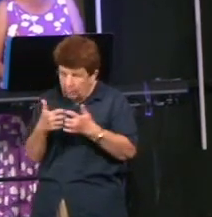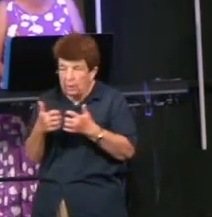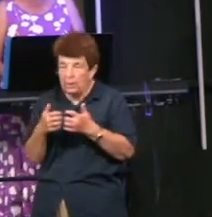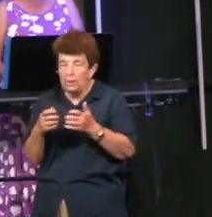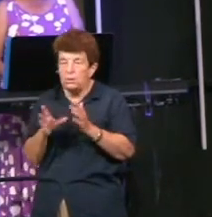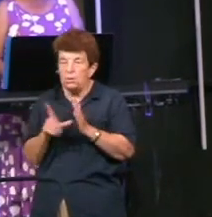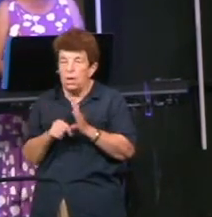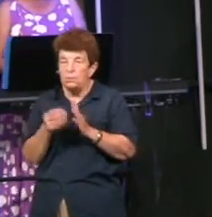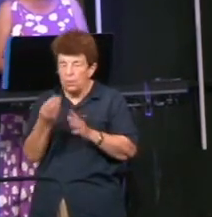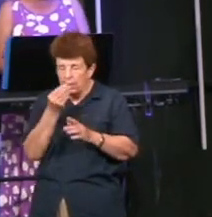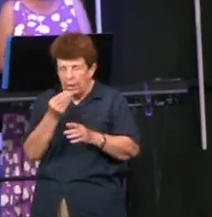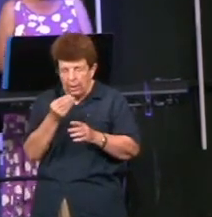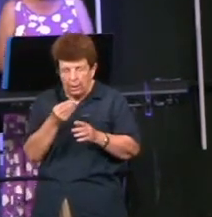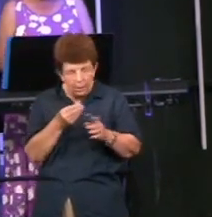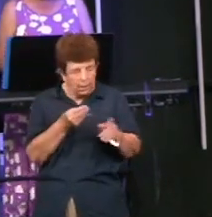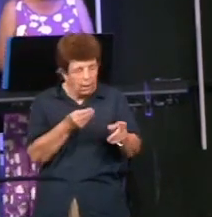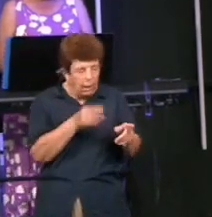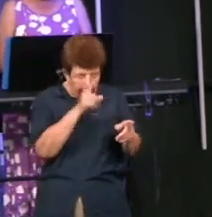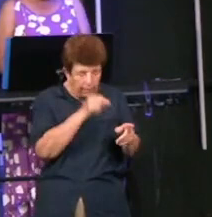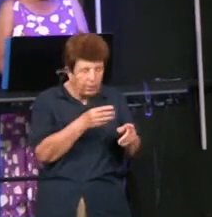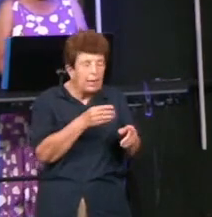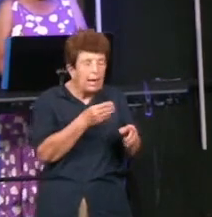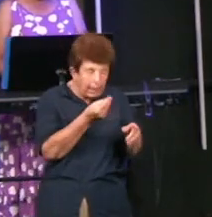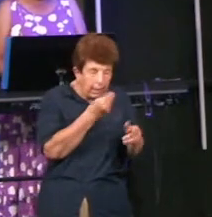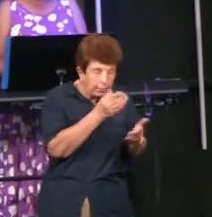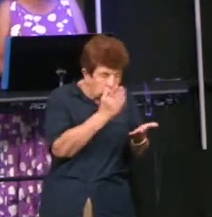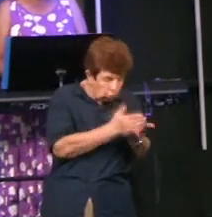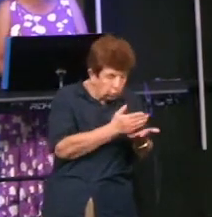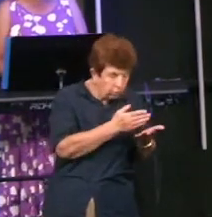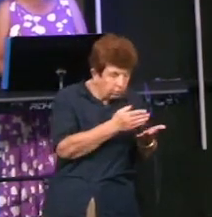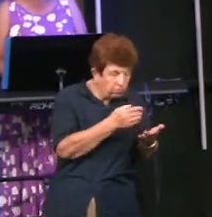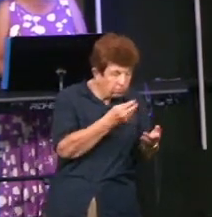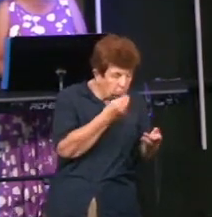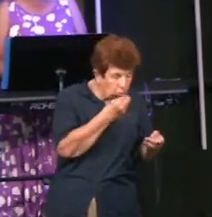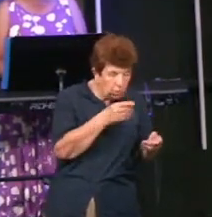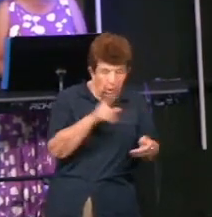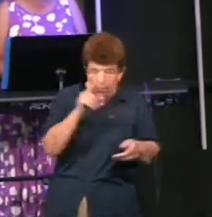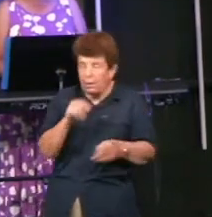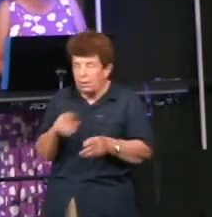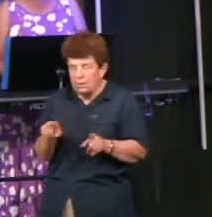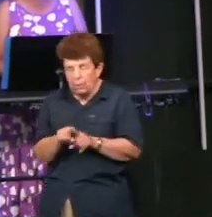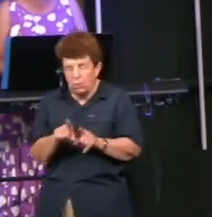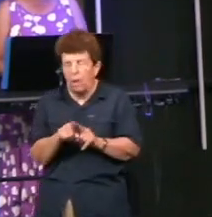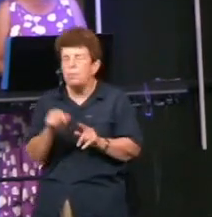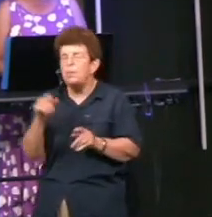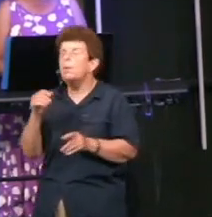eat physical food, to be fed by you spiritually.